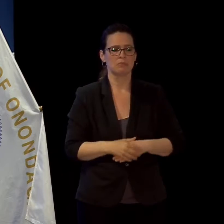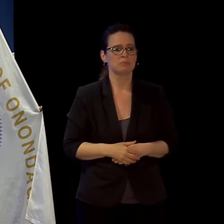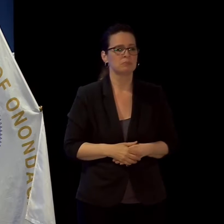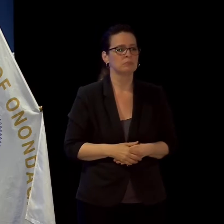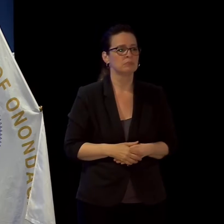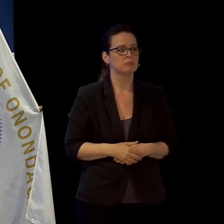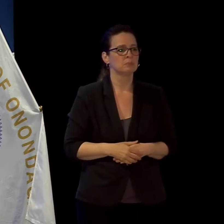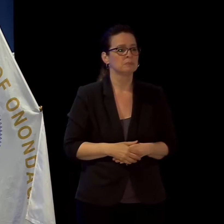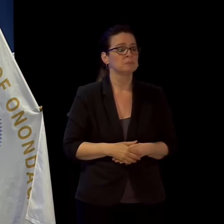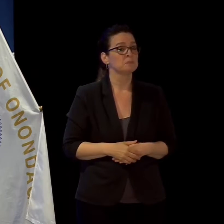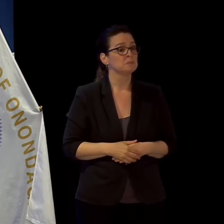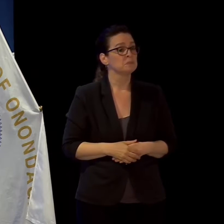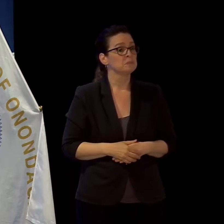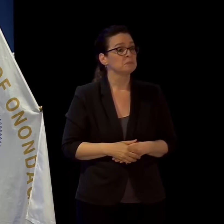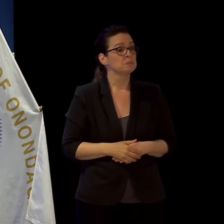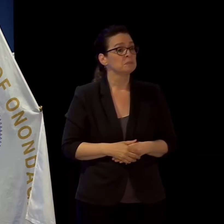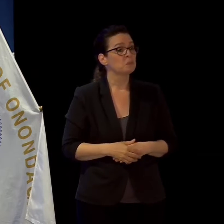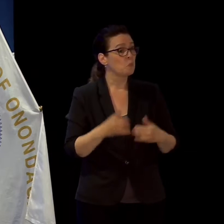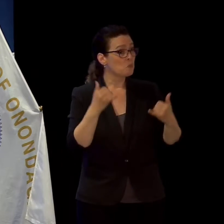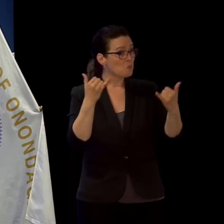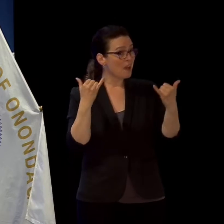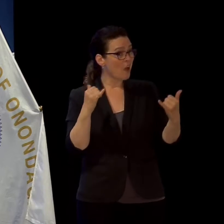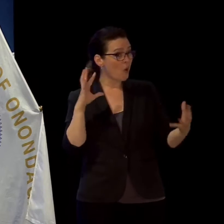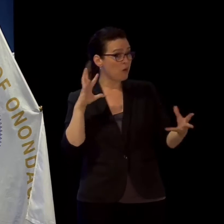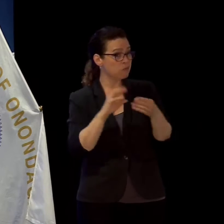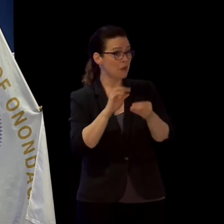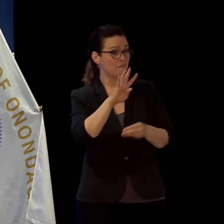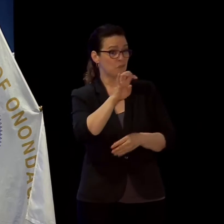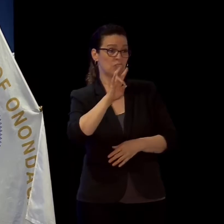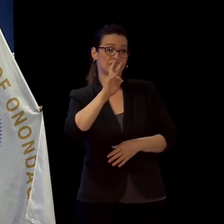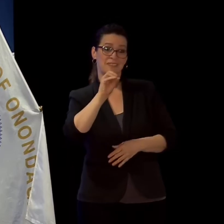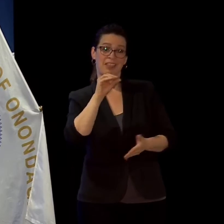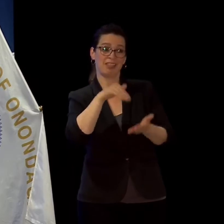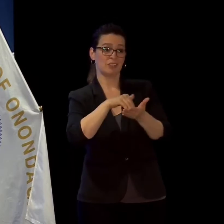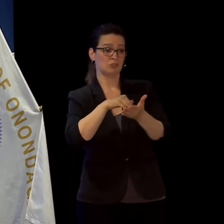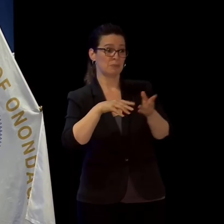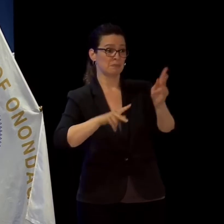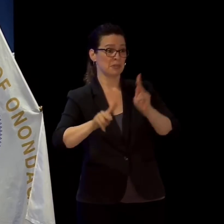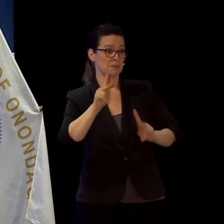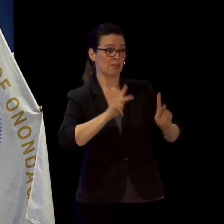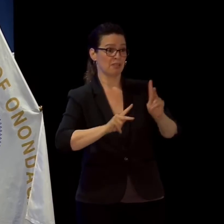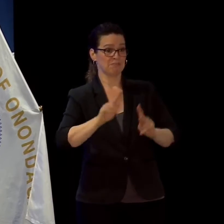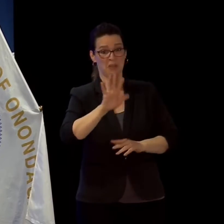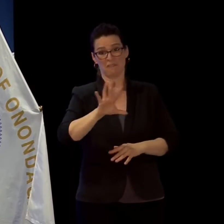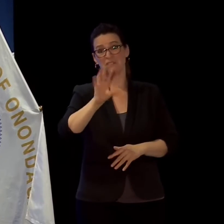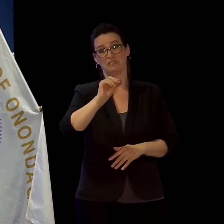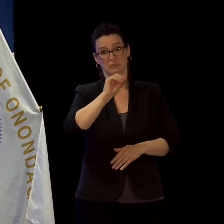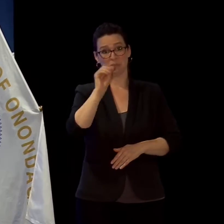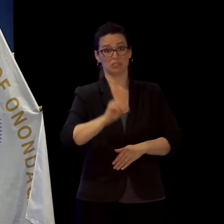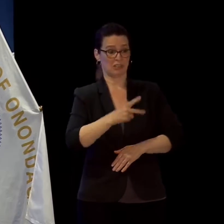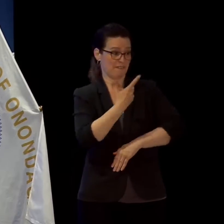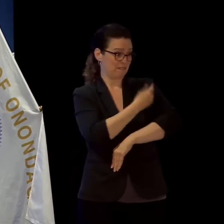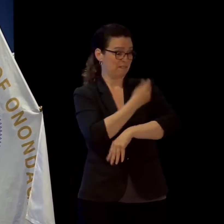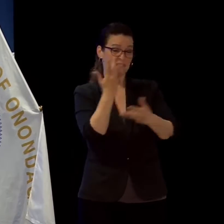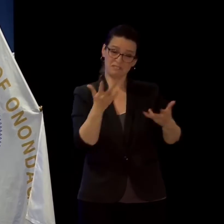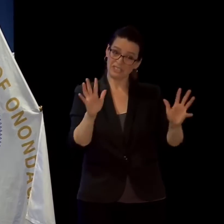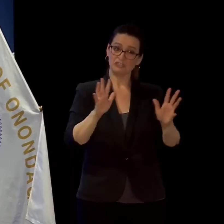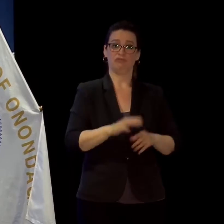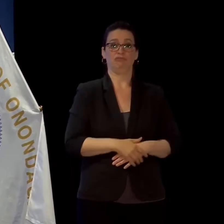the community has been vaccinated. When you look at the numbers, 64 to 65% of the eligible